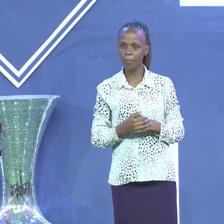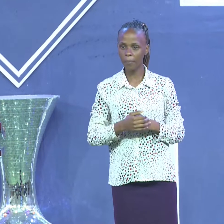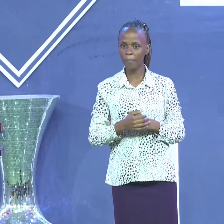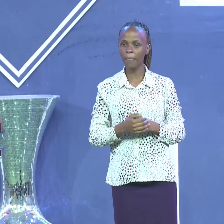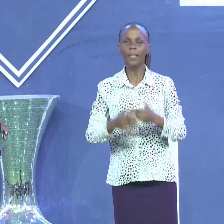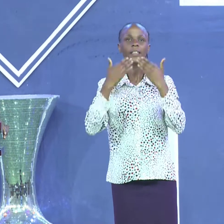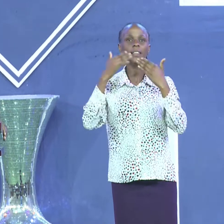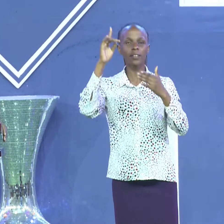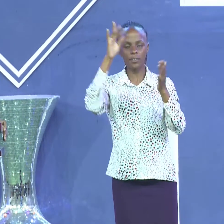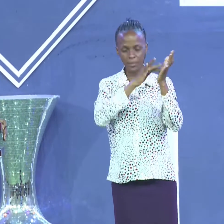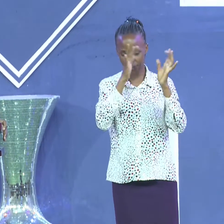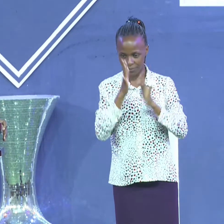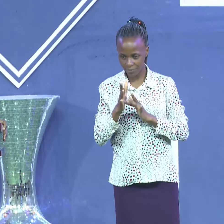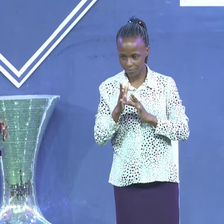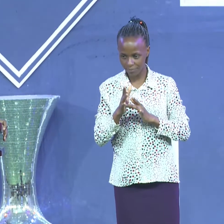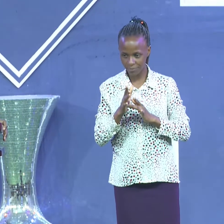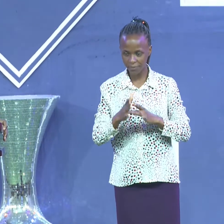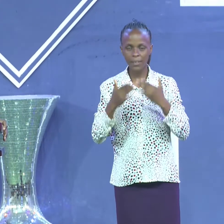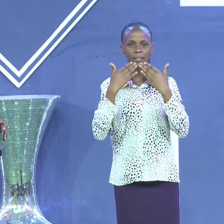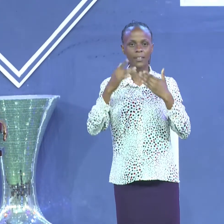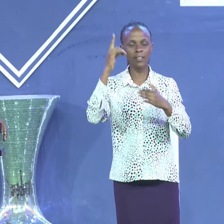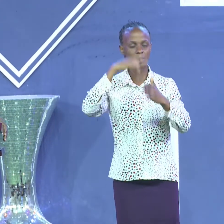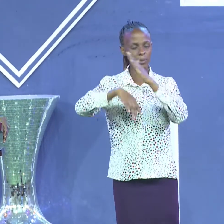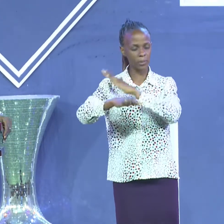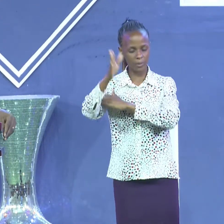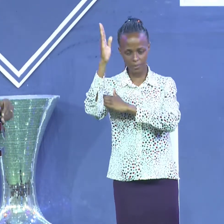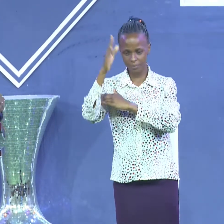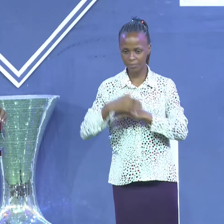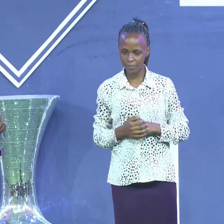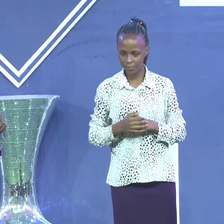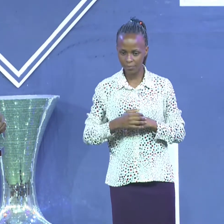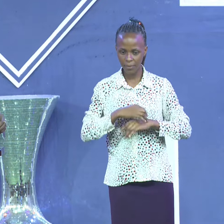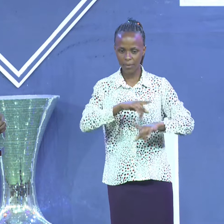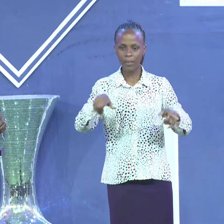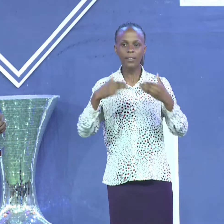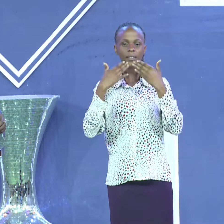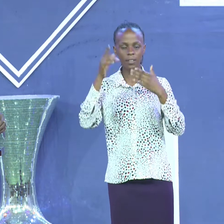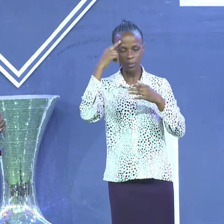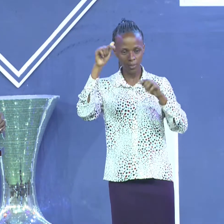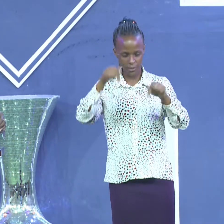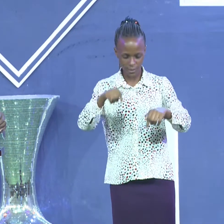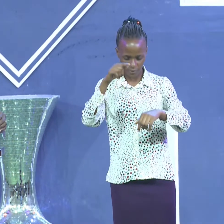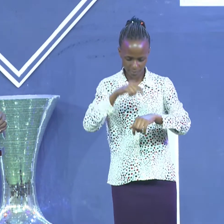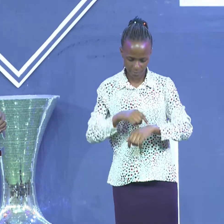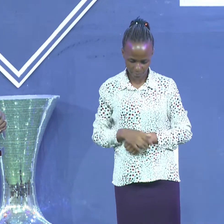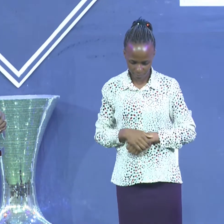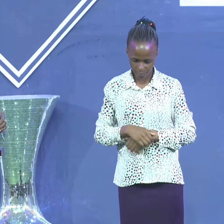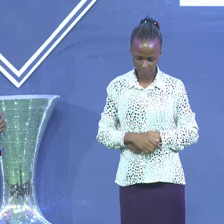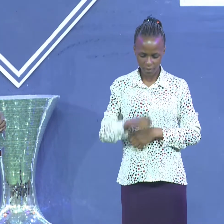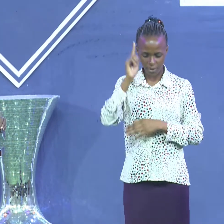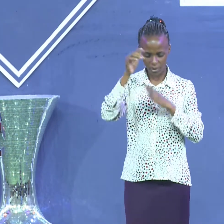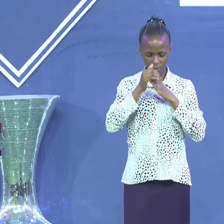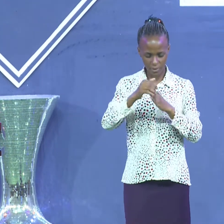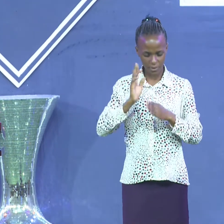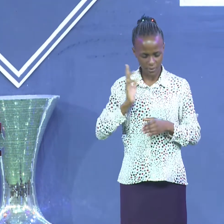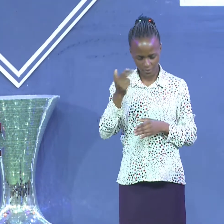Webale Yesu. Thank you, Jesus. Webale katonda wafe. Thank you, our Lord. Kwa bazolo chisela chino. We thank you for this time. Cho tutusizamu.